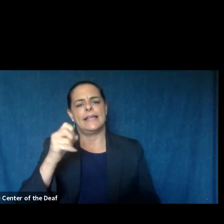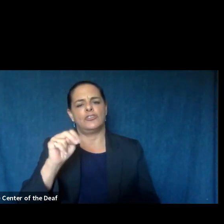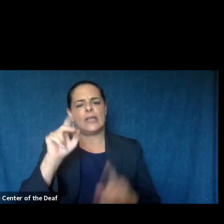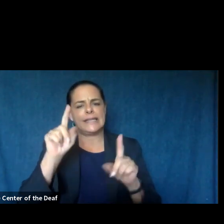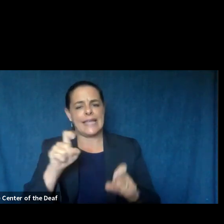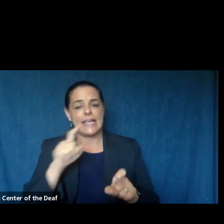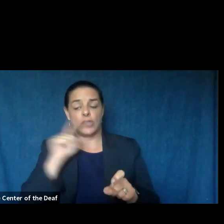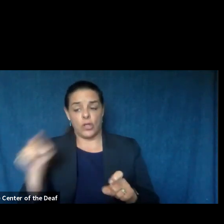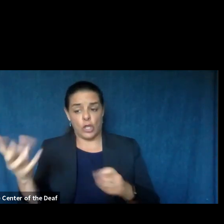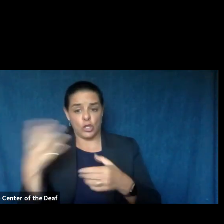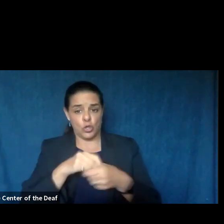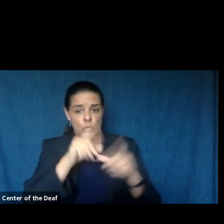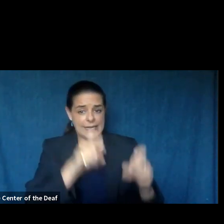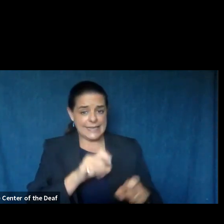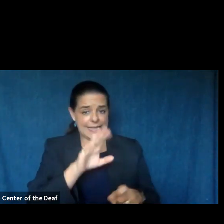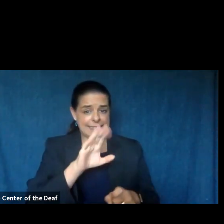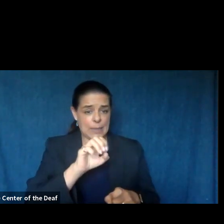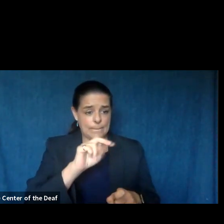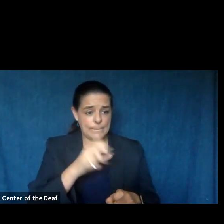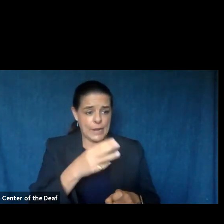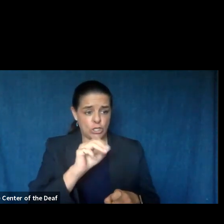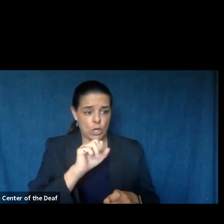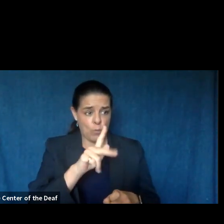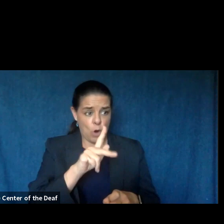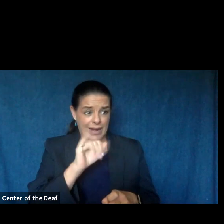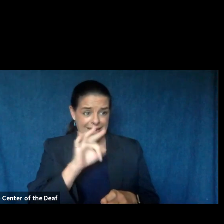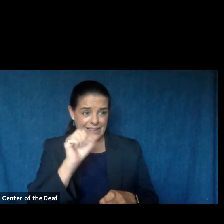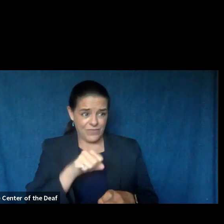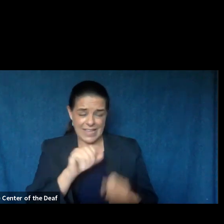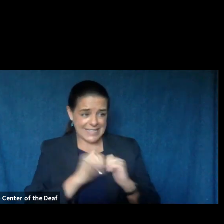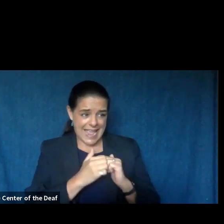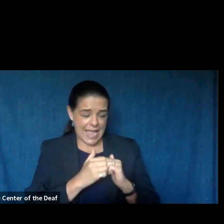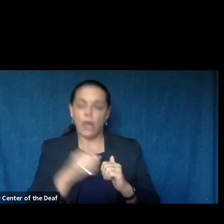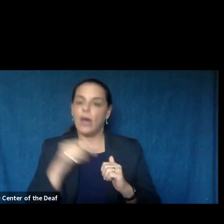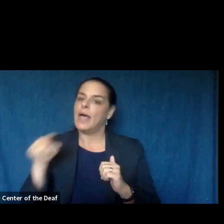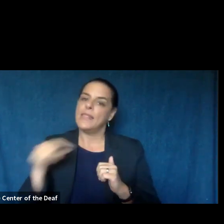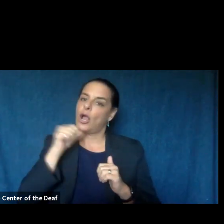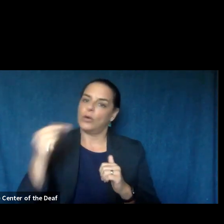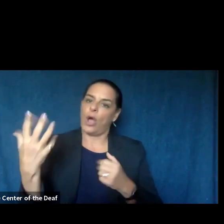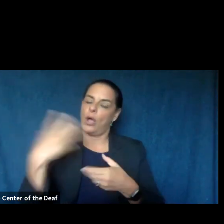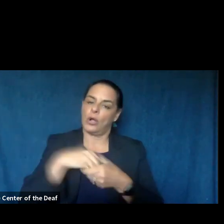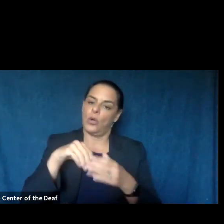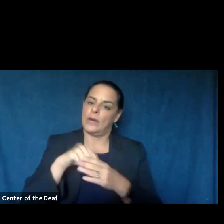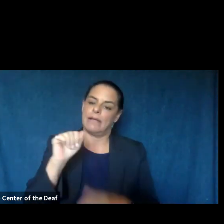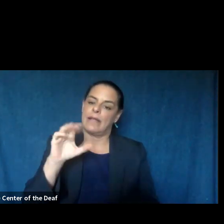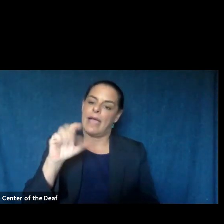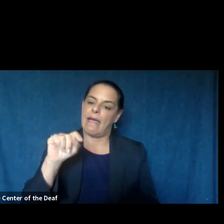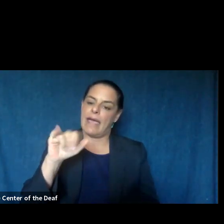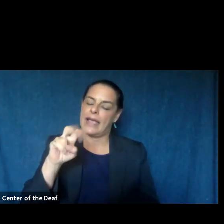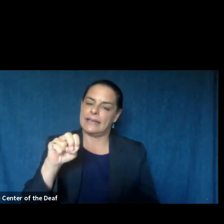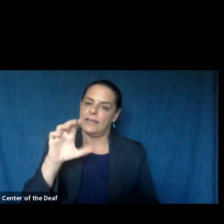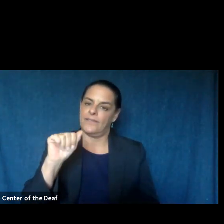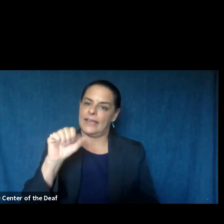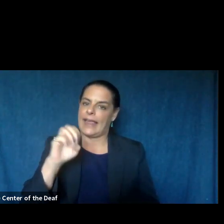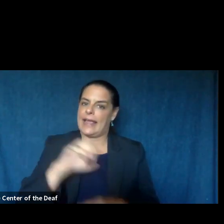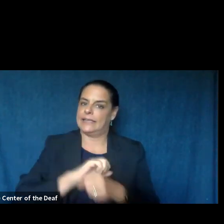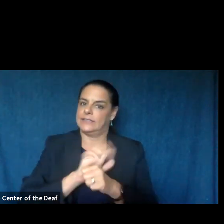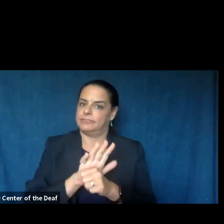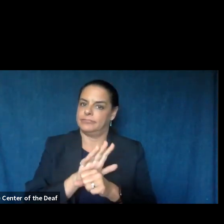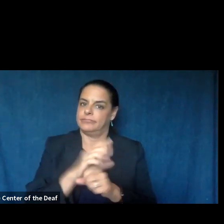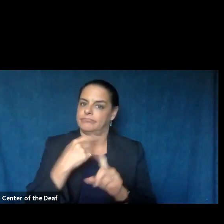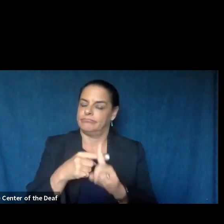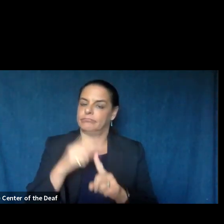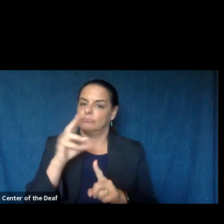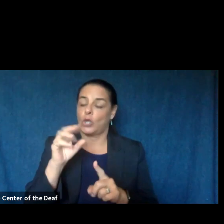in the testing benchmark? And if so, how? They are not included in active case counts. So an